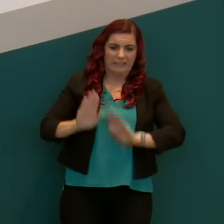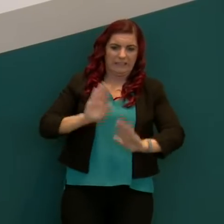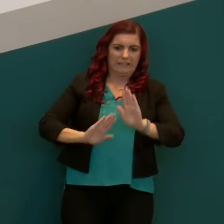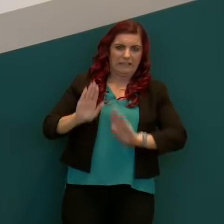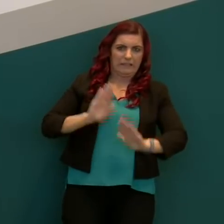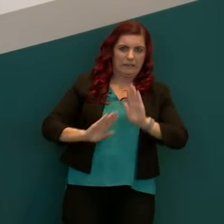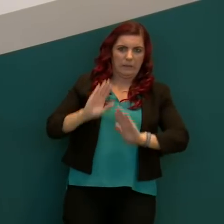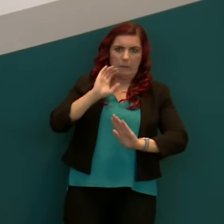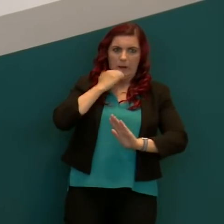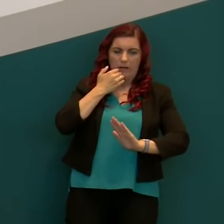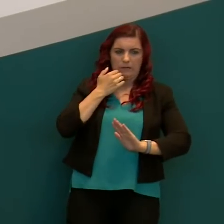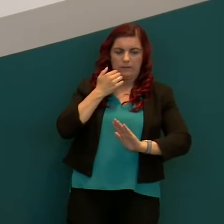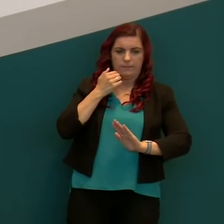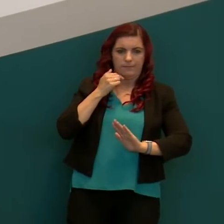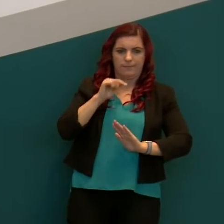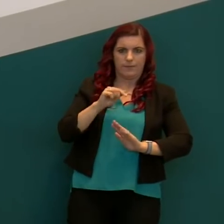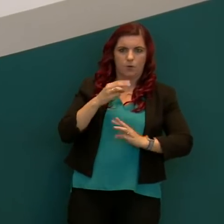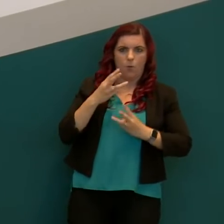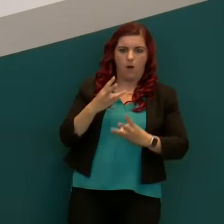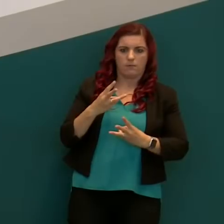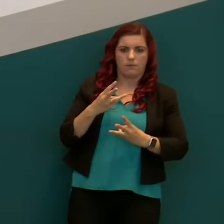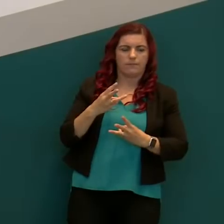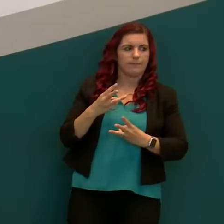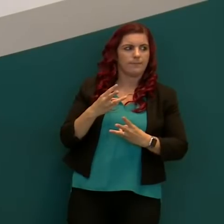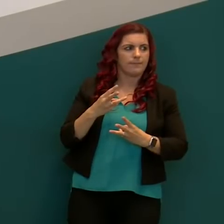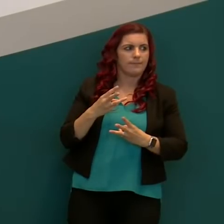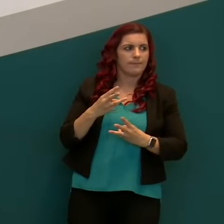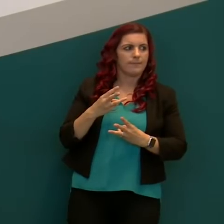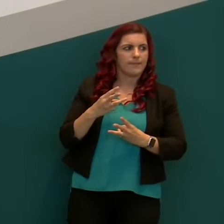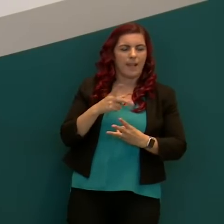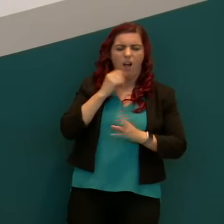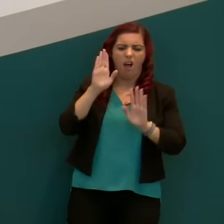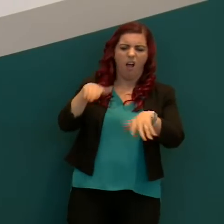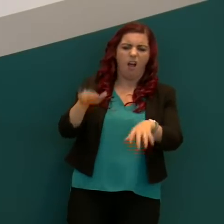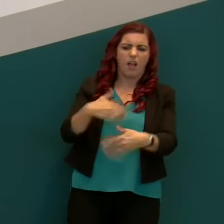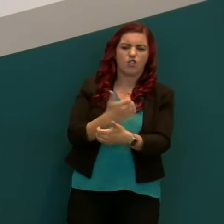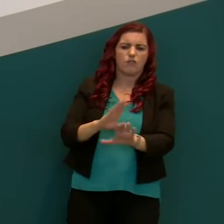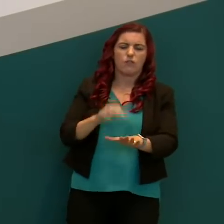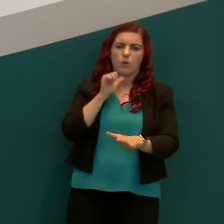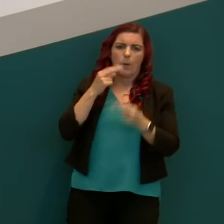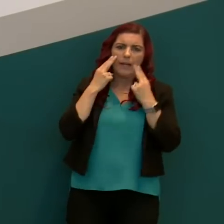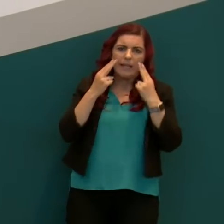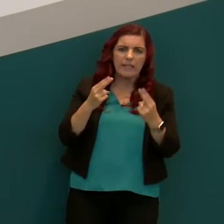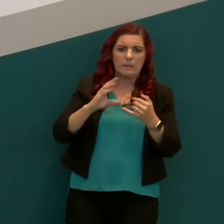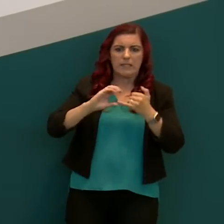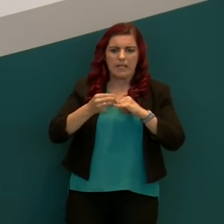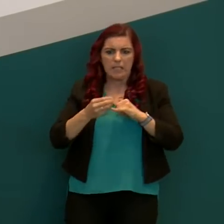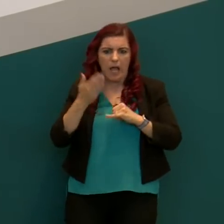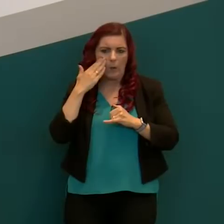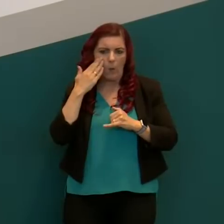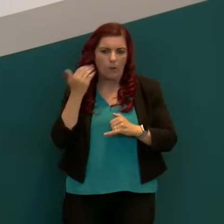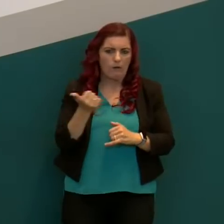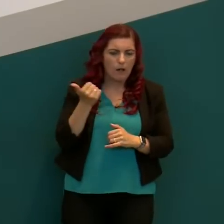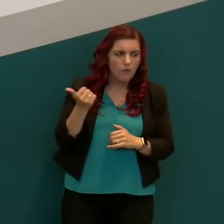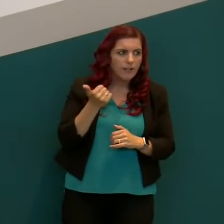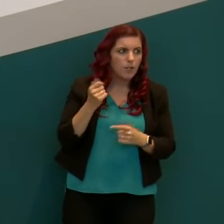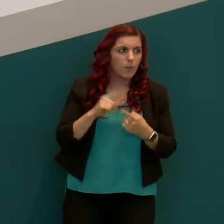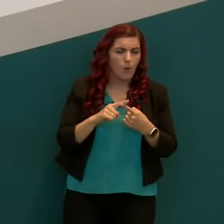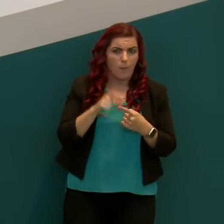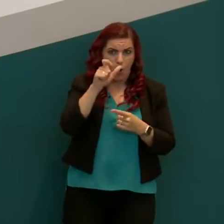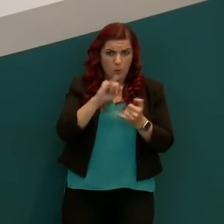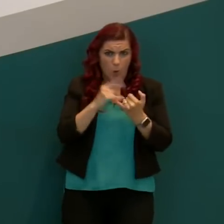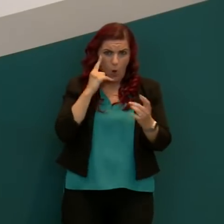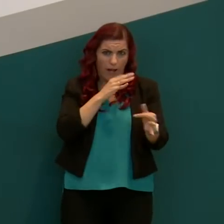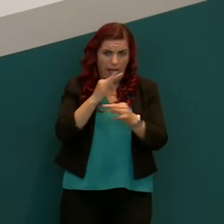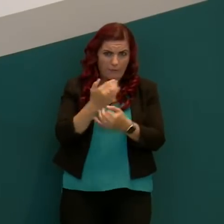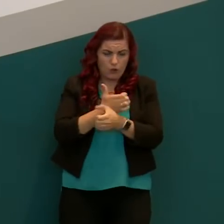relayed to the healthcare, or to the childminder, I should say, that they felt that children didn't need to be tested and know they were all right. And the childminder was very